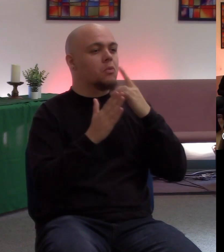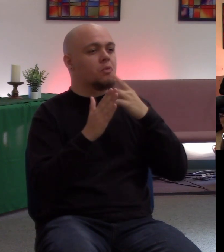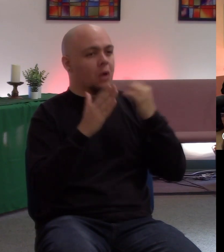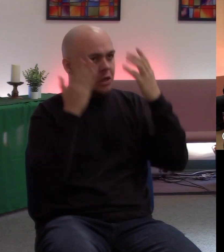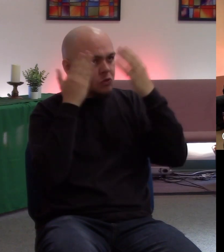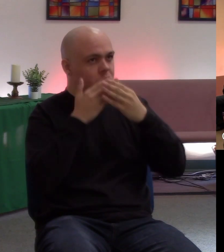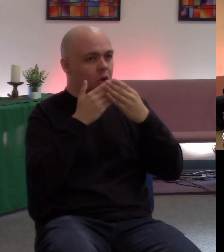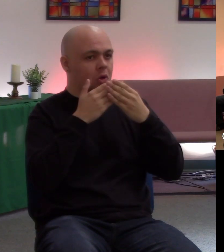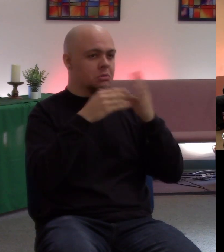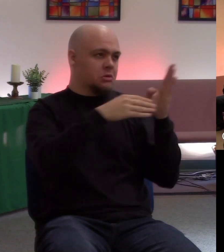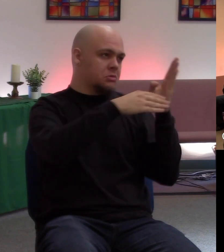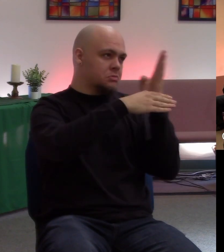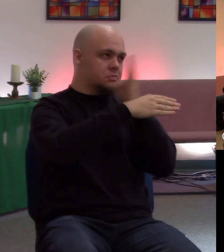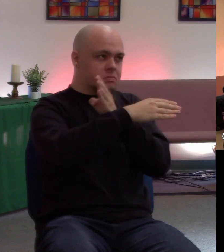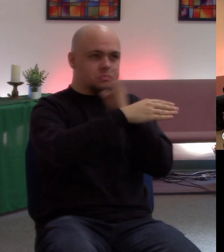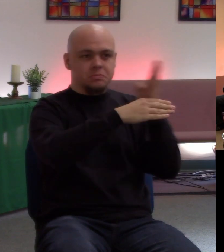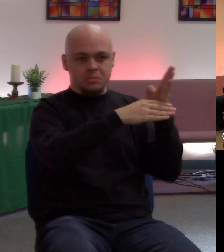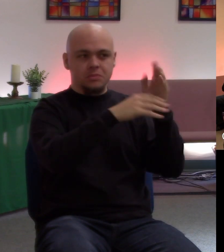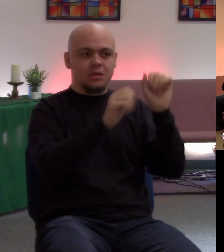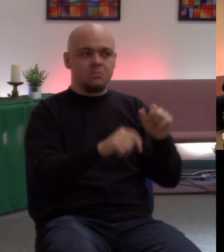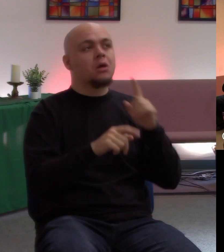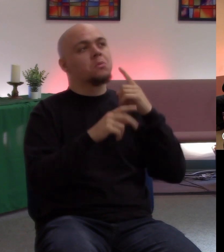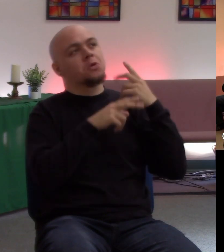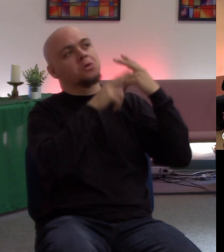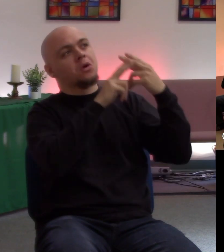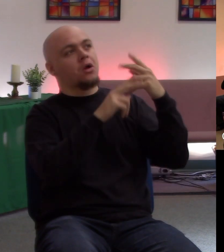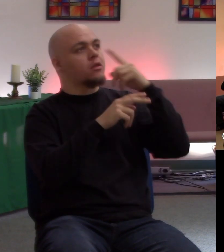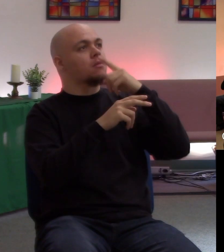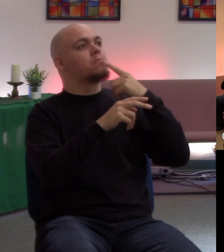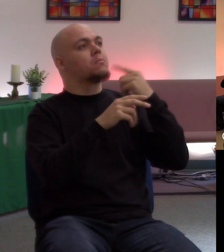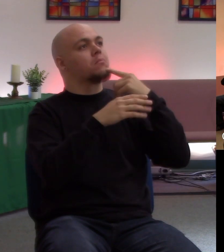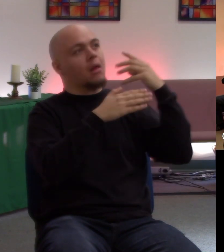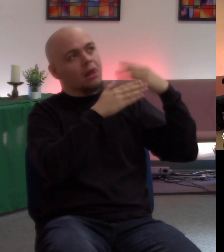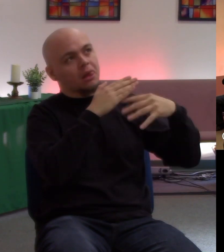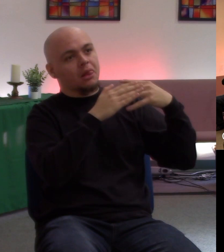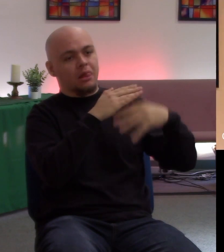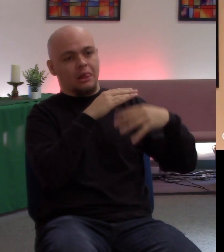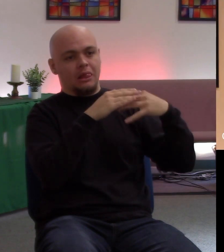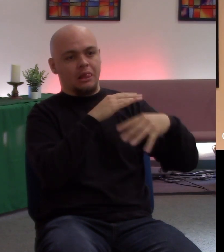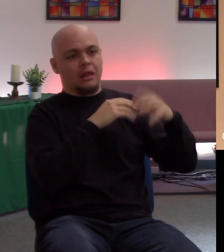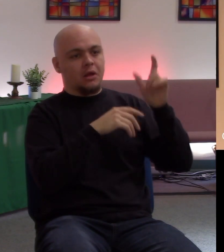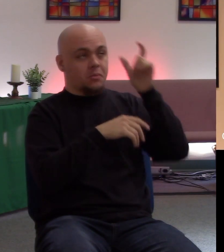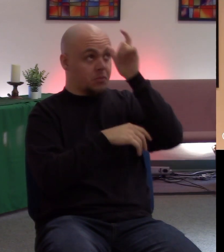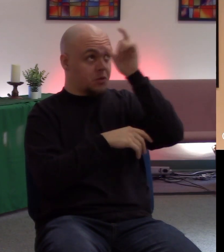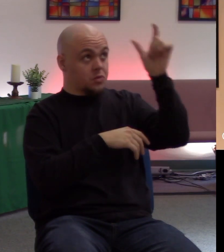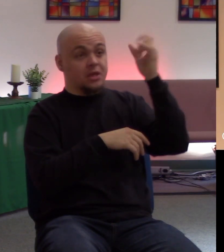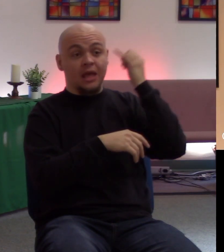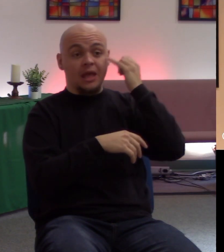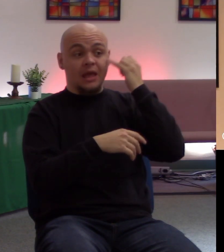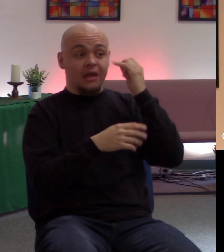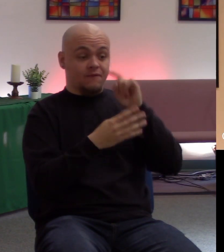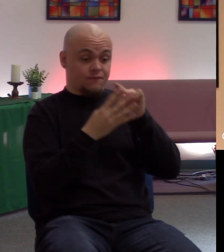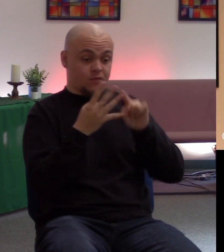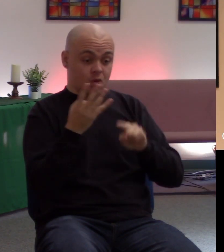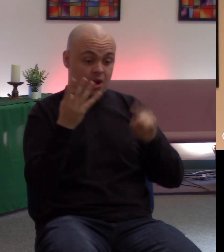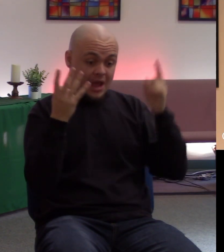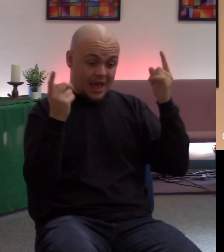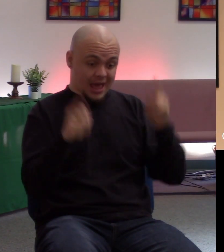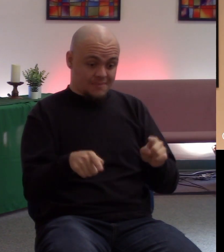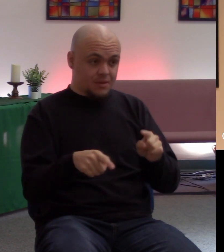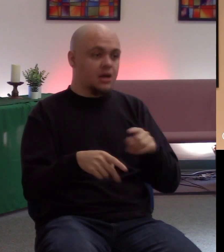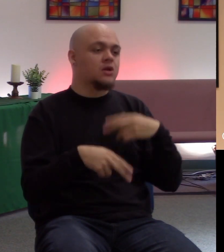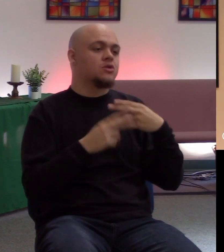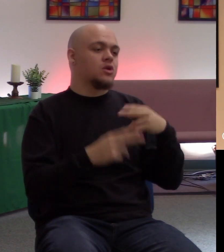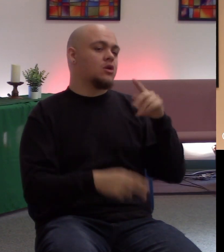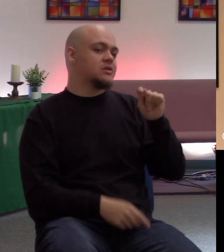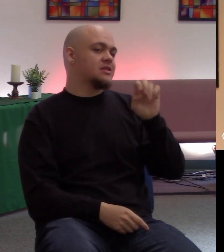golden color to almost a crimson color and all kinds of shades in between. But he decided they were blood moons, and that when 4 of them happen in a certain time period,